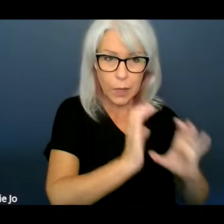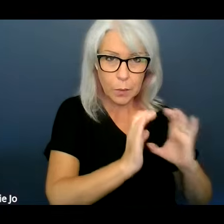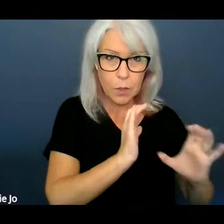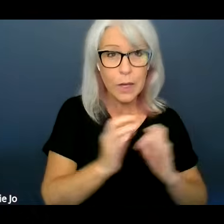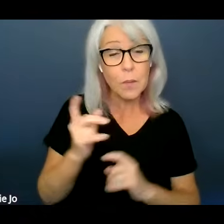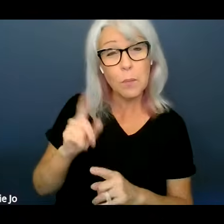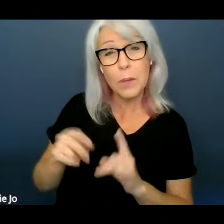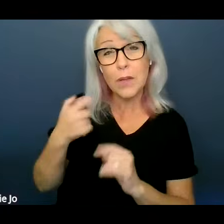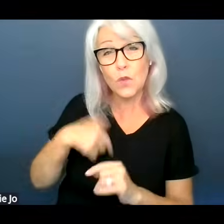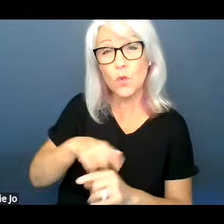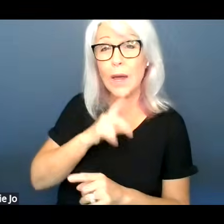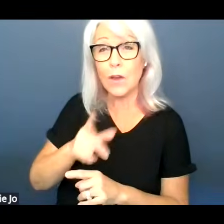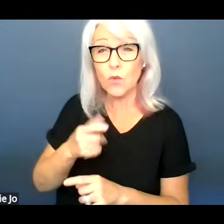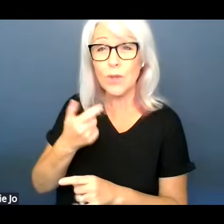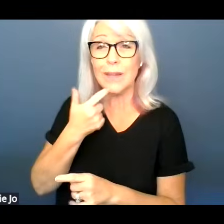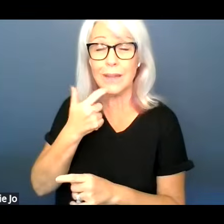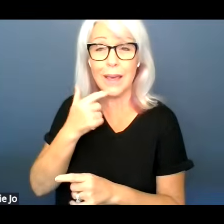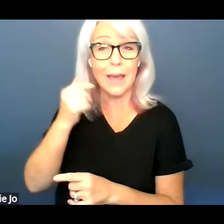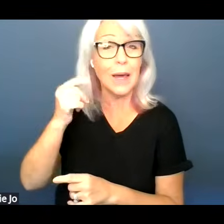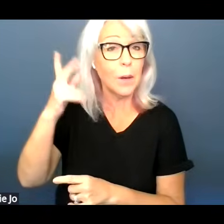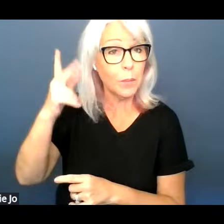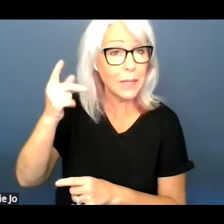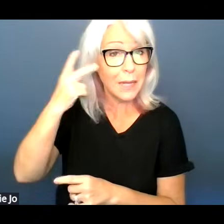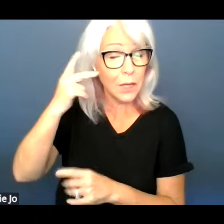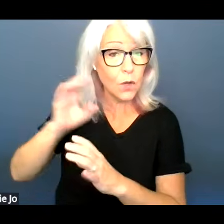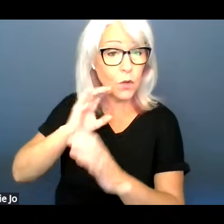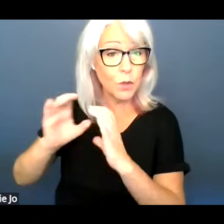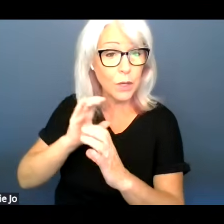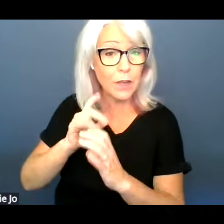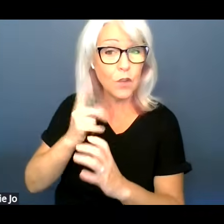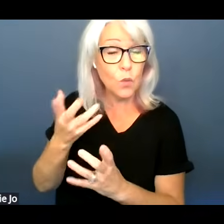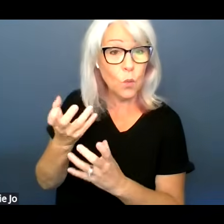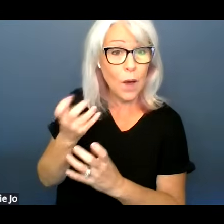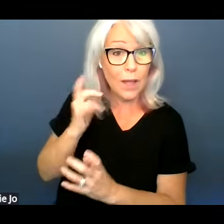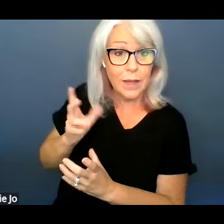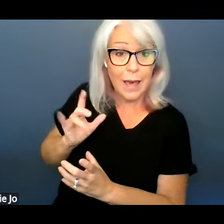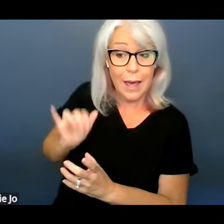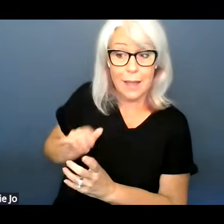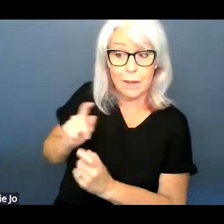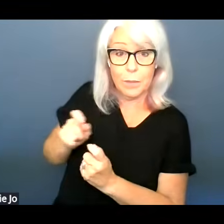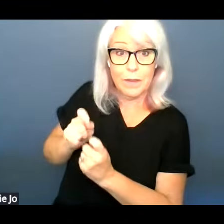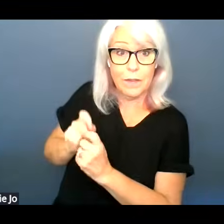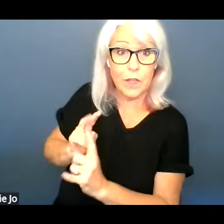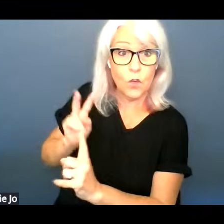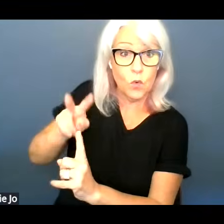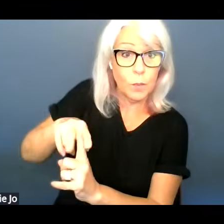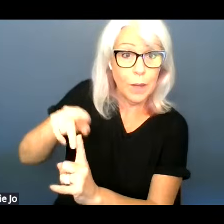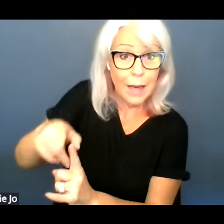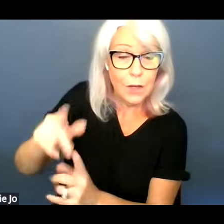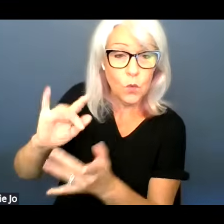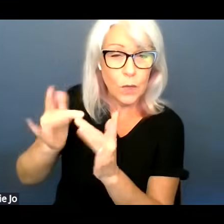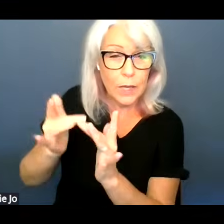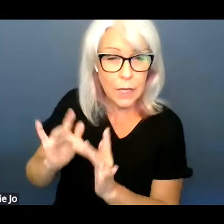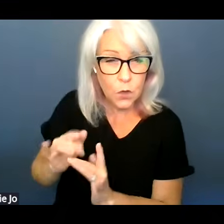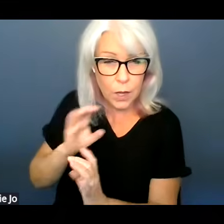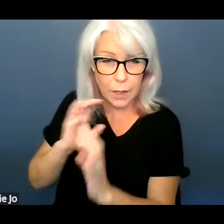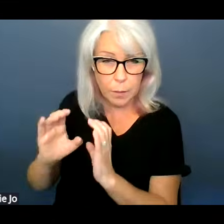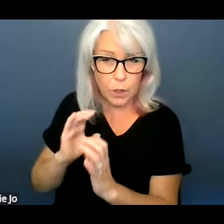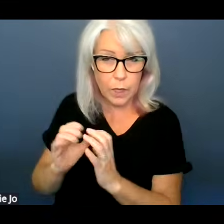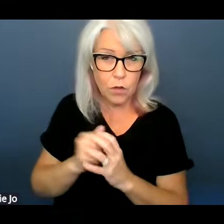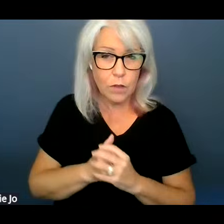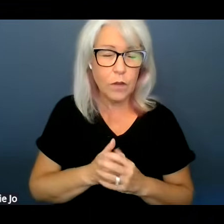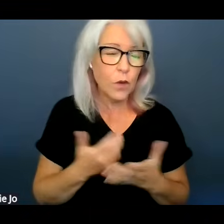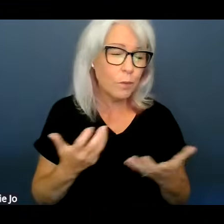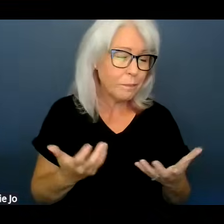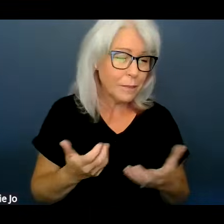political communications so that it applies to internet communications. But I don't think that bullet makes that clear. So I would disagree